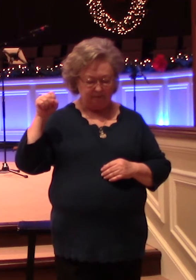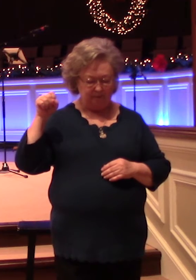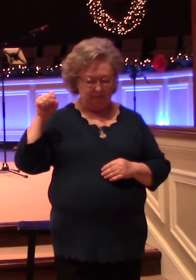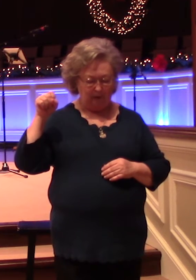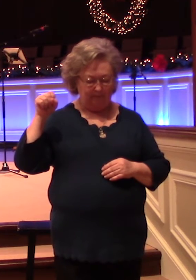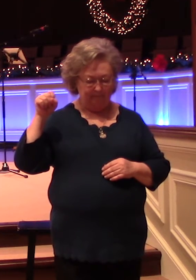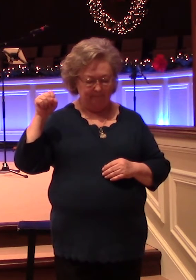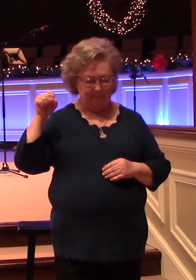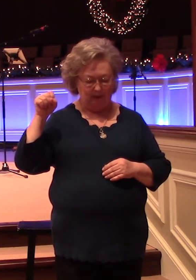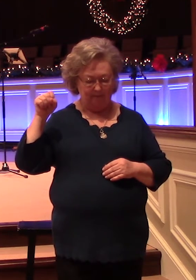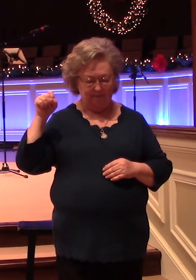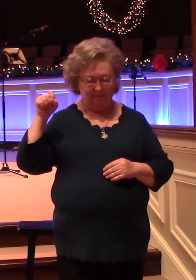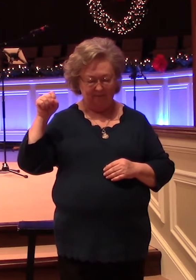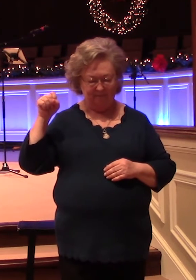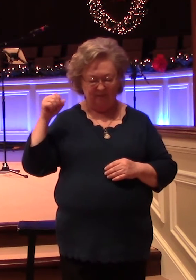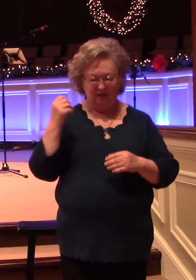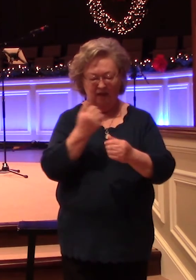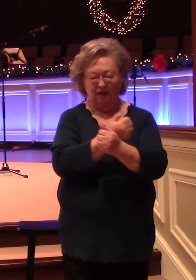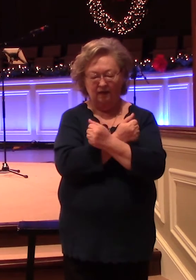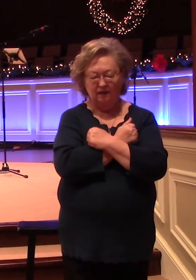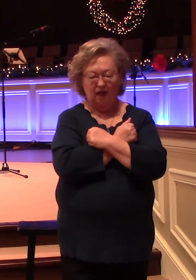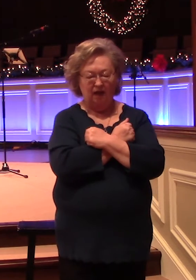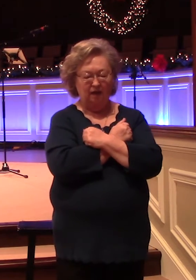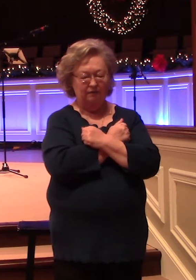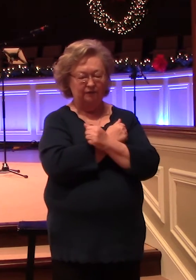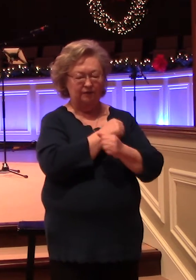A love one another kind of life begins